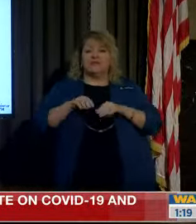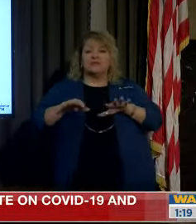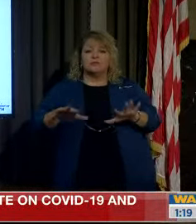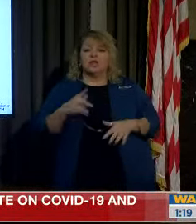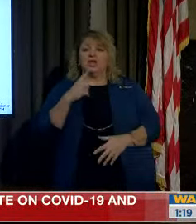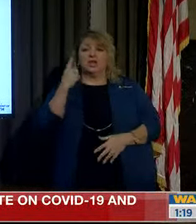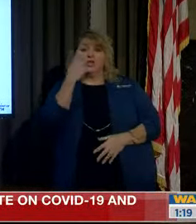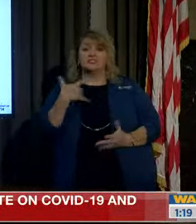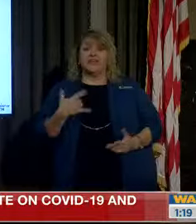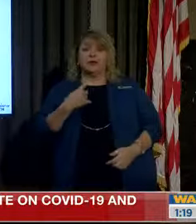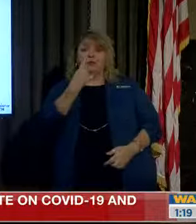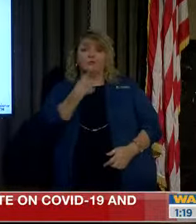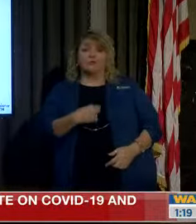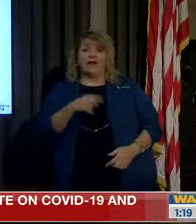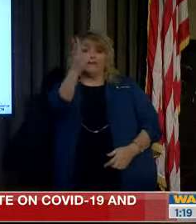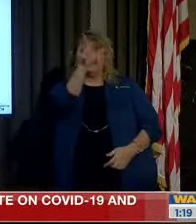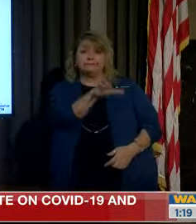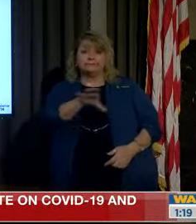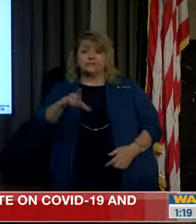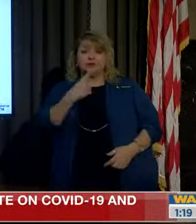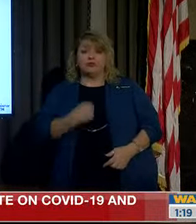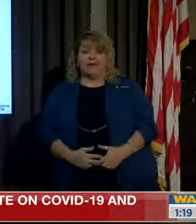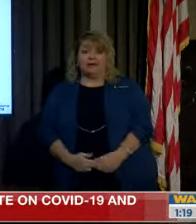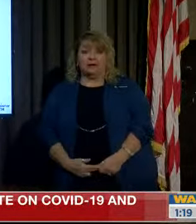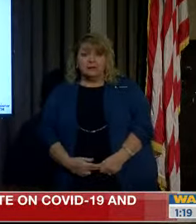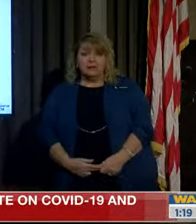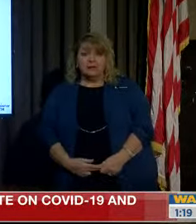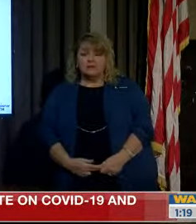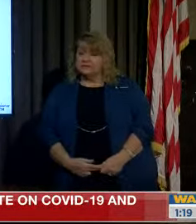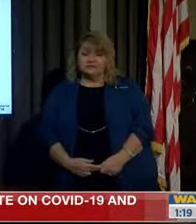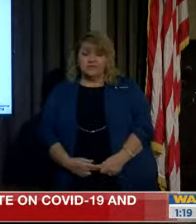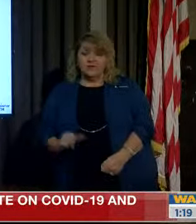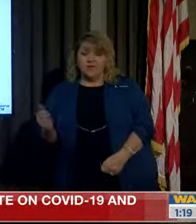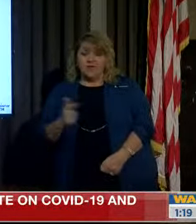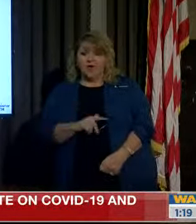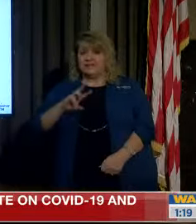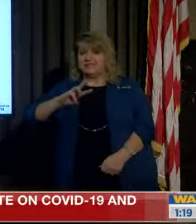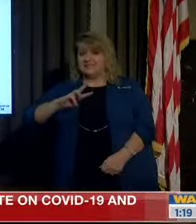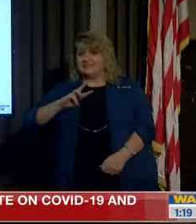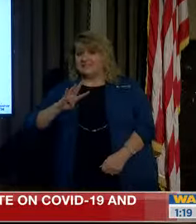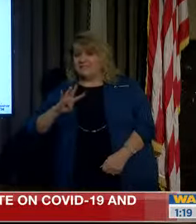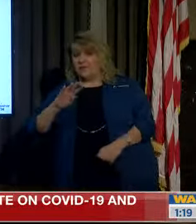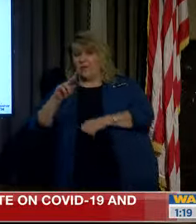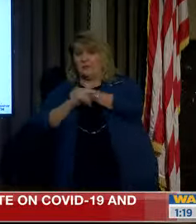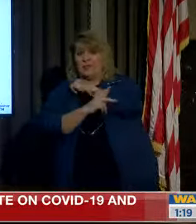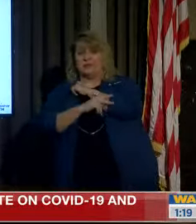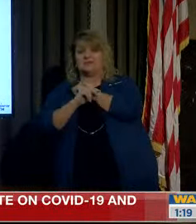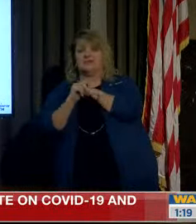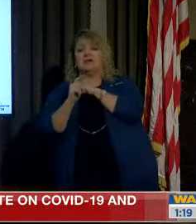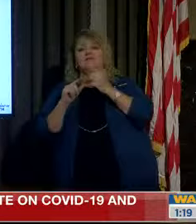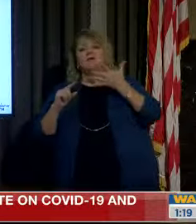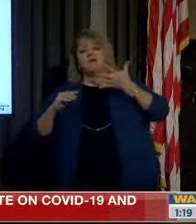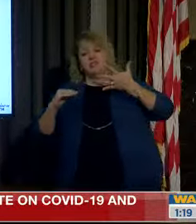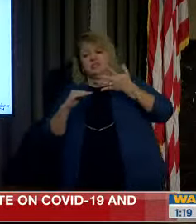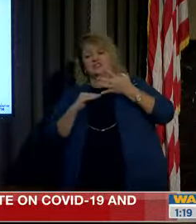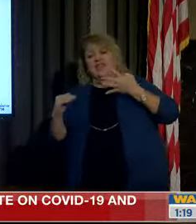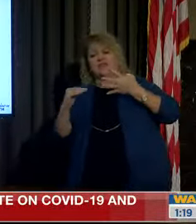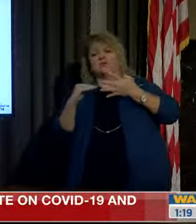big red state. All 64 parishes currently rank in the highest of 4